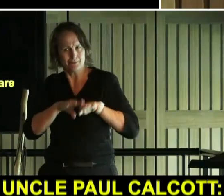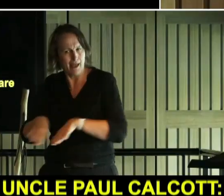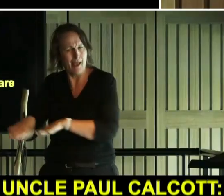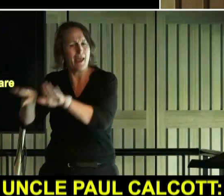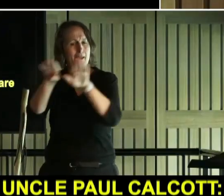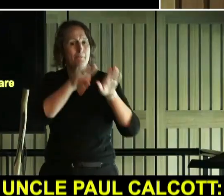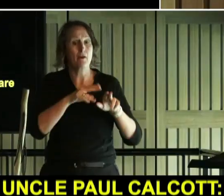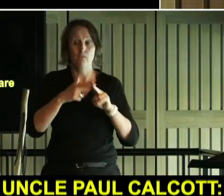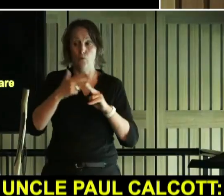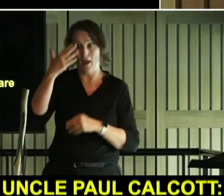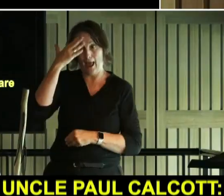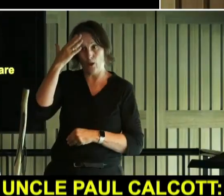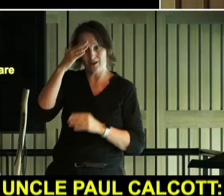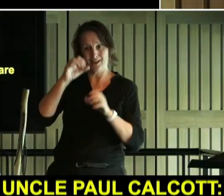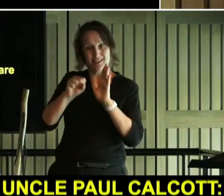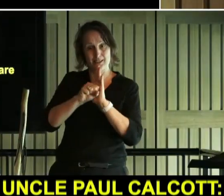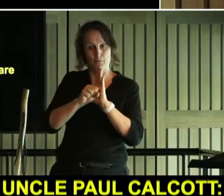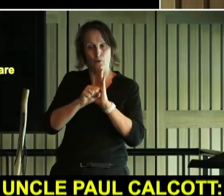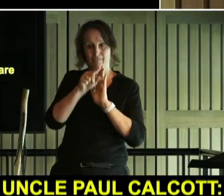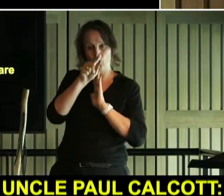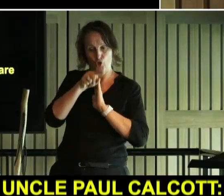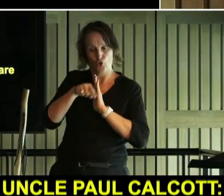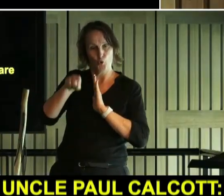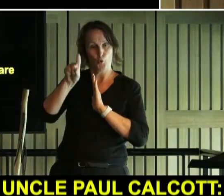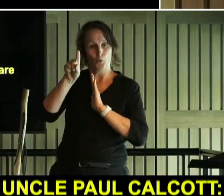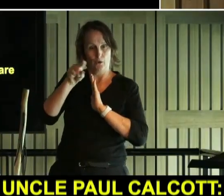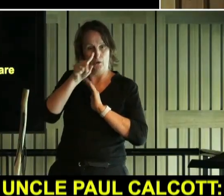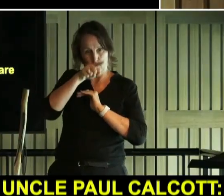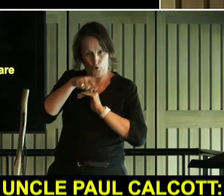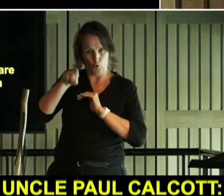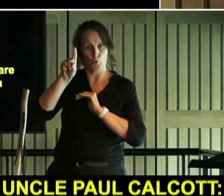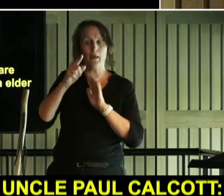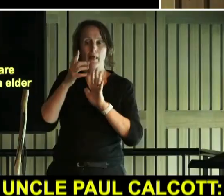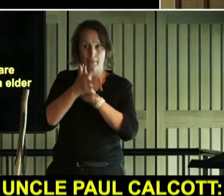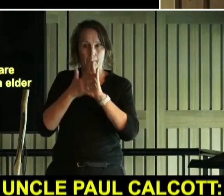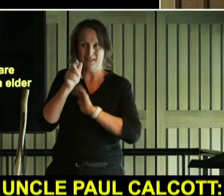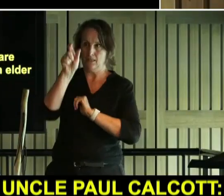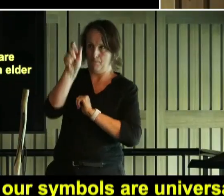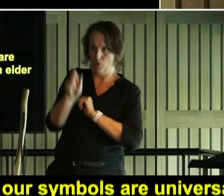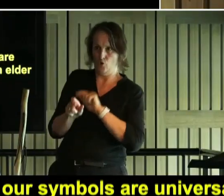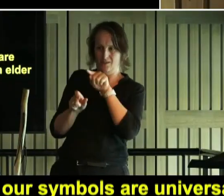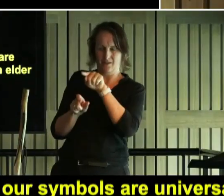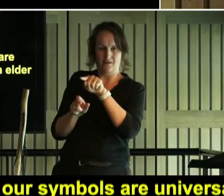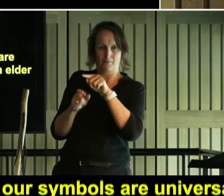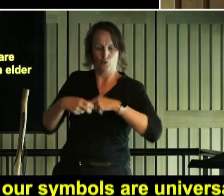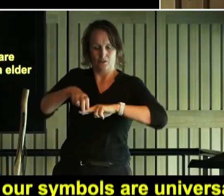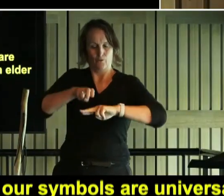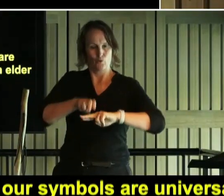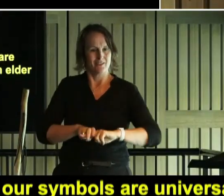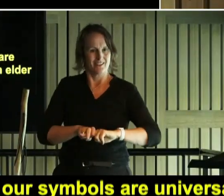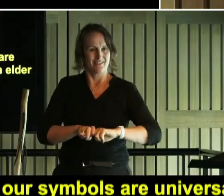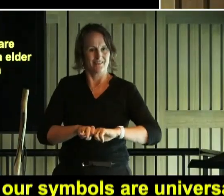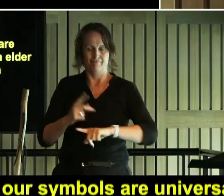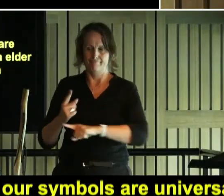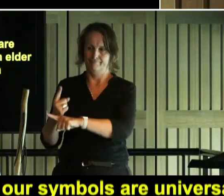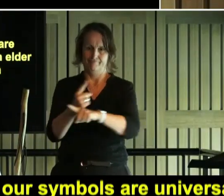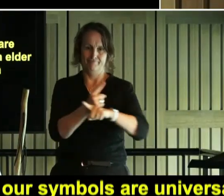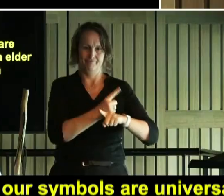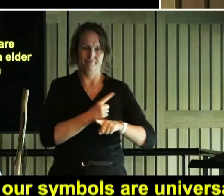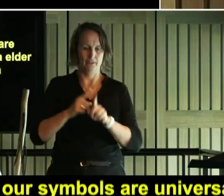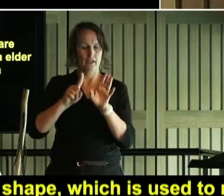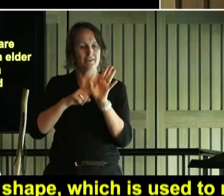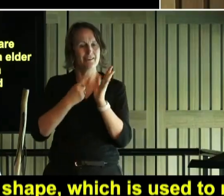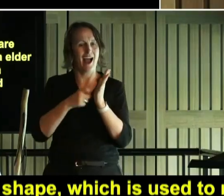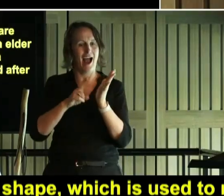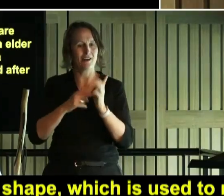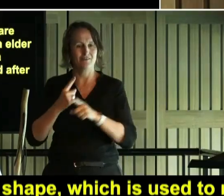symbols we use for an elder is the U shape. The U shape is used to represent a person, because when you sit on the ground after having a yarn, that's the